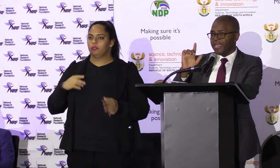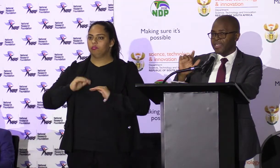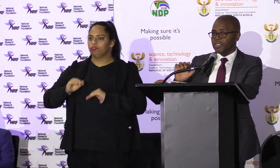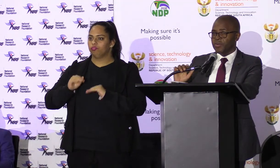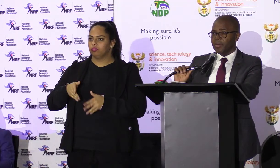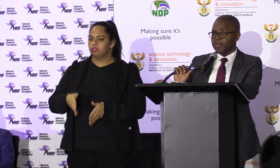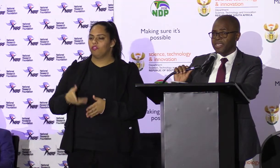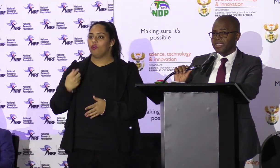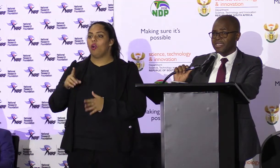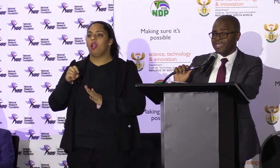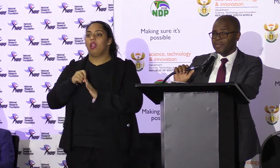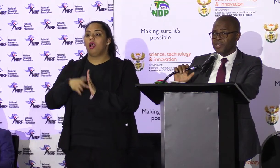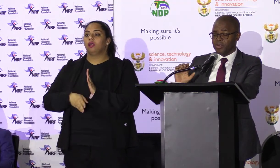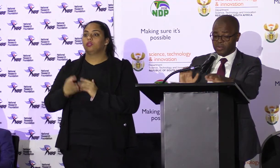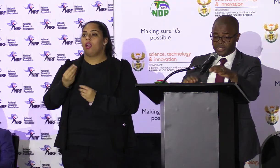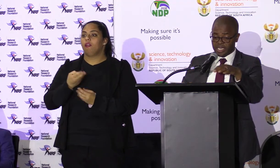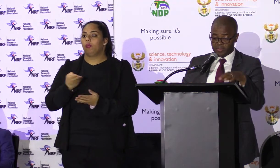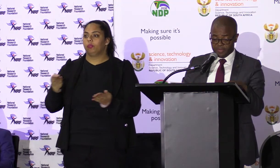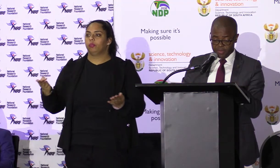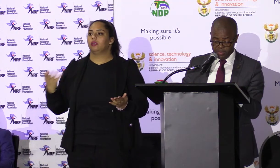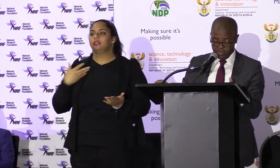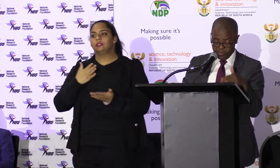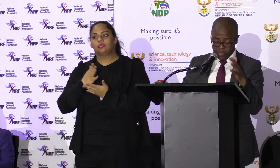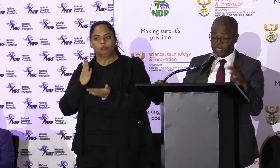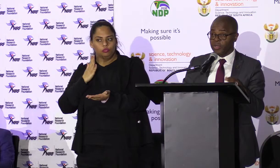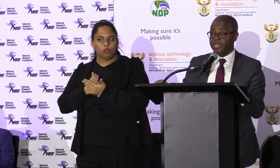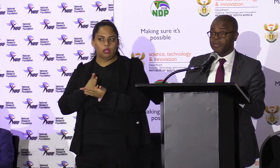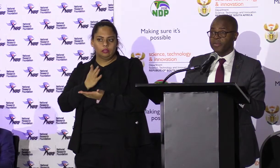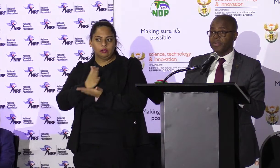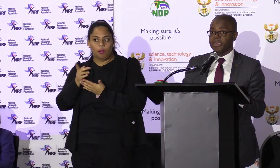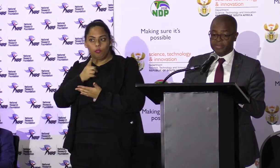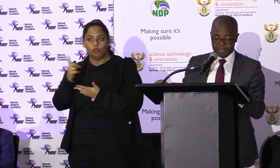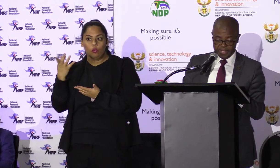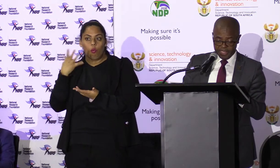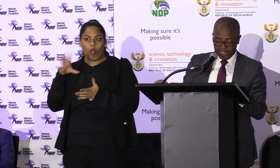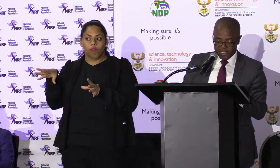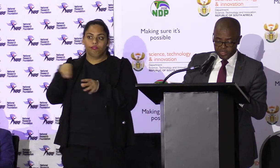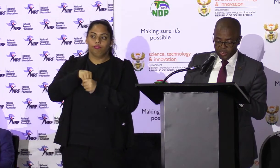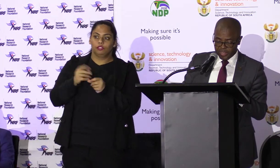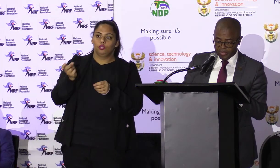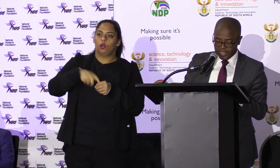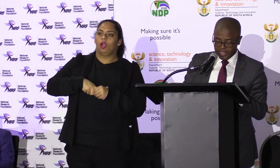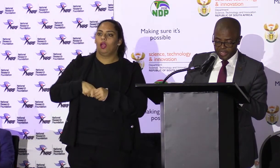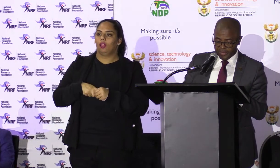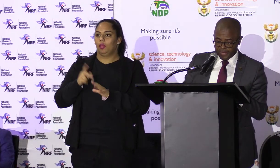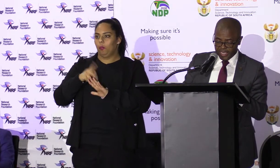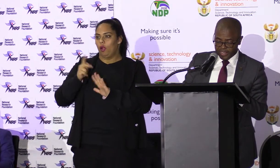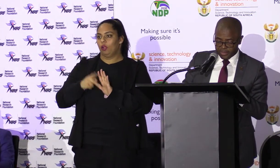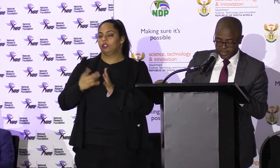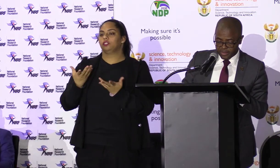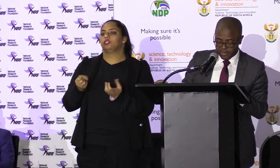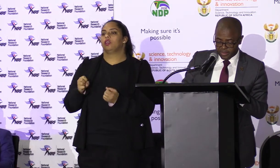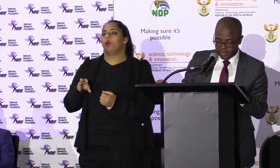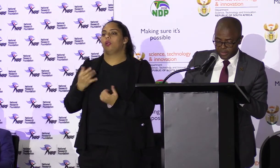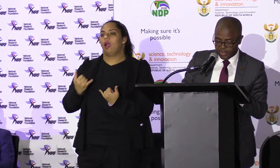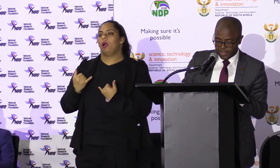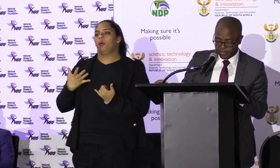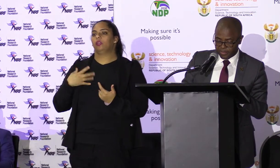So for learners who are present here, I'm sure some of you will join the program. So let me